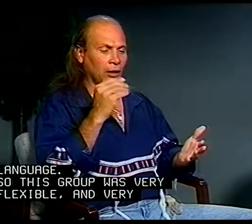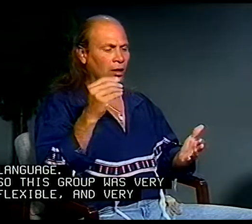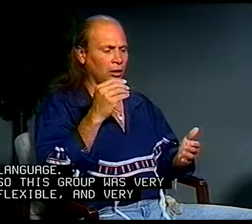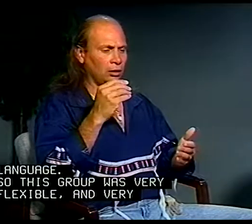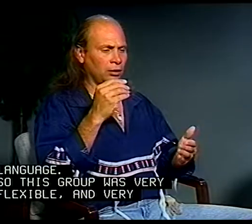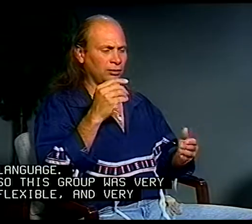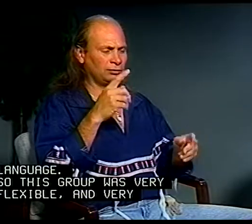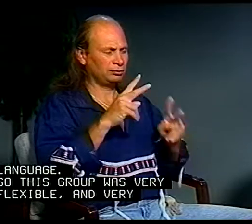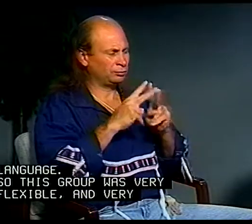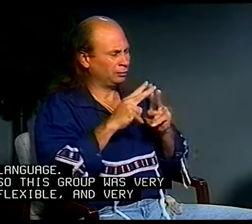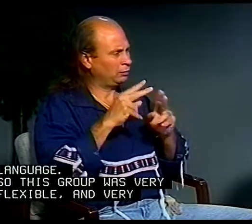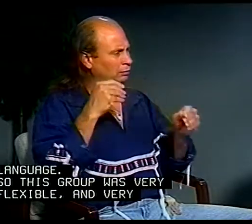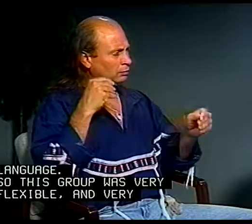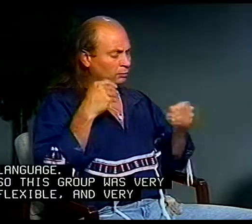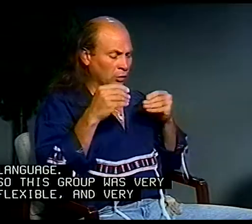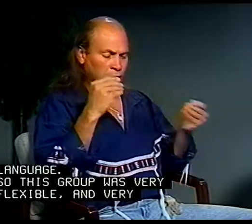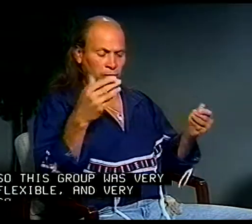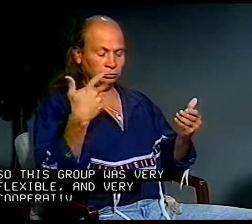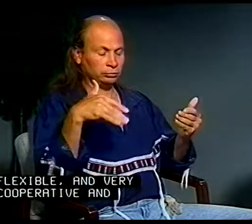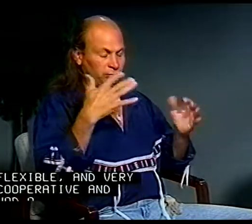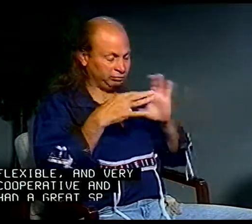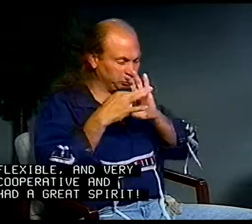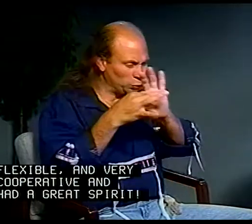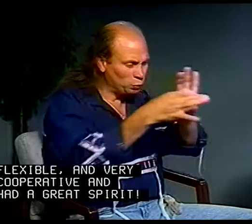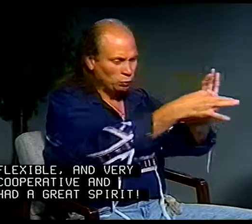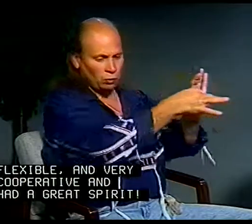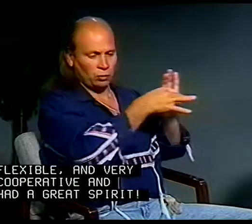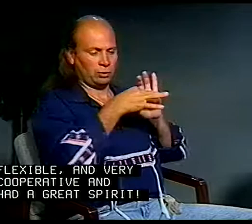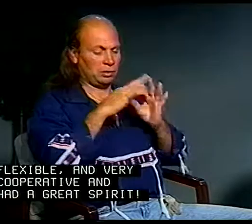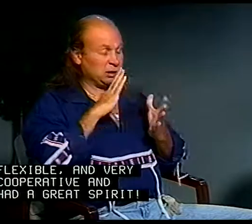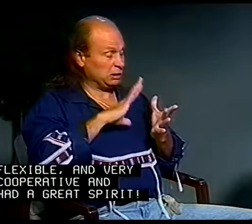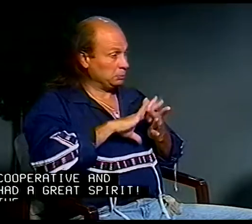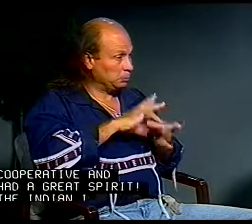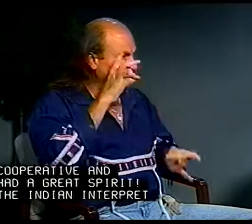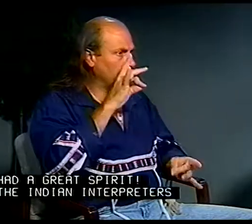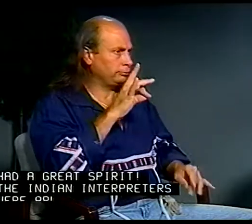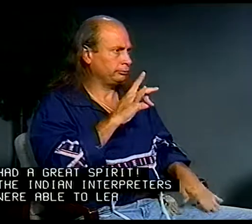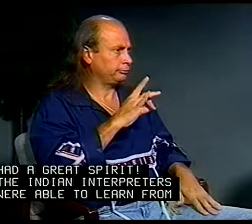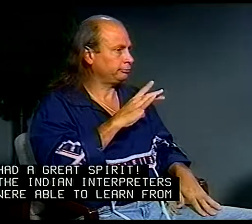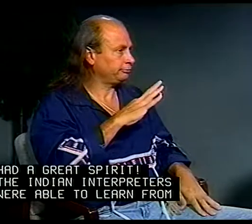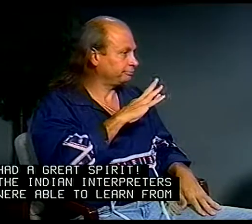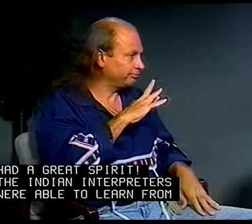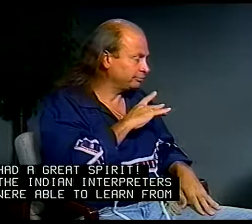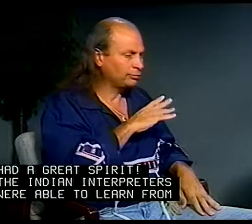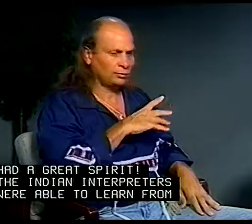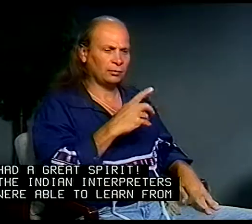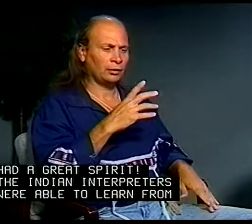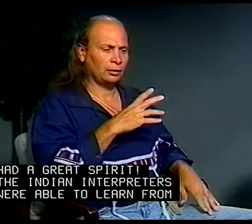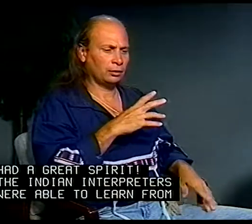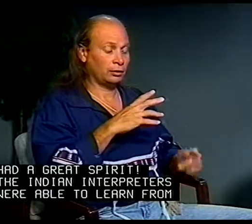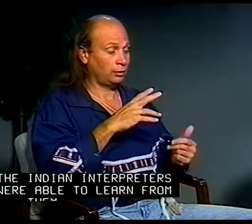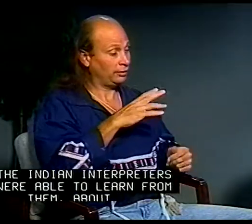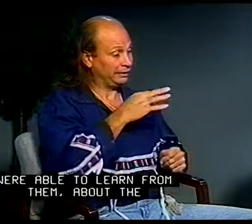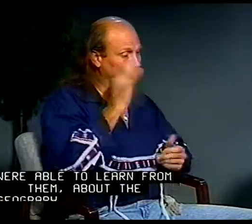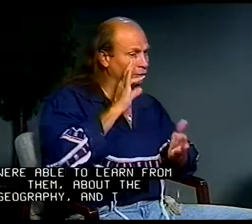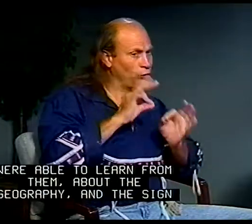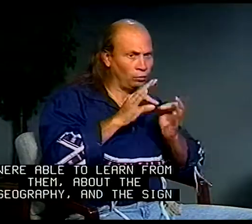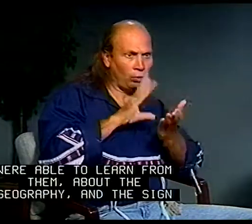So this group was very flexible and very cooperative and had a great spirit. The Indian interpreters were able to learn from